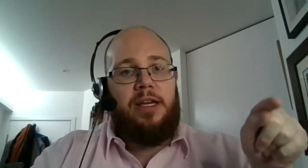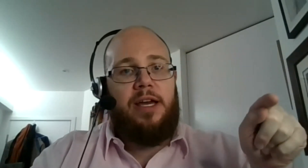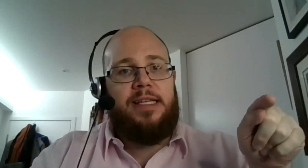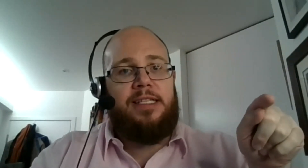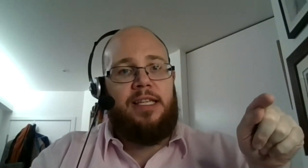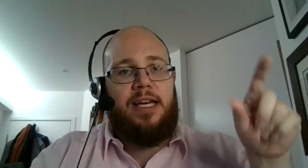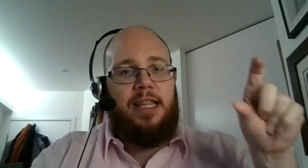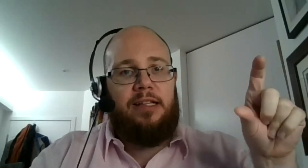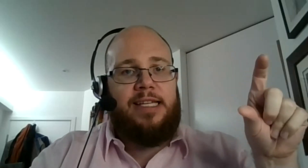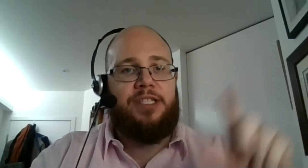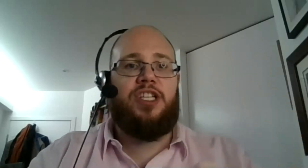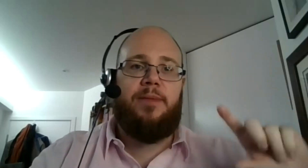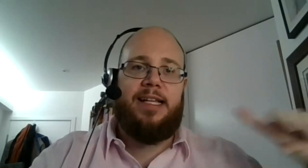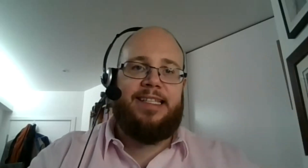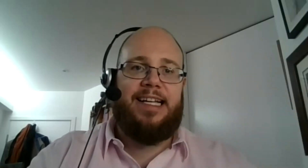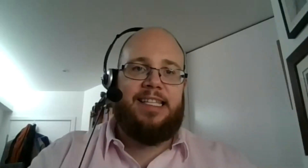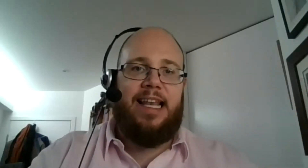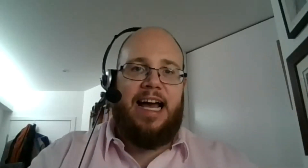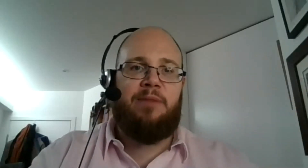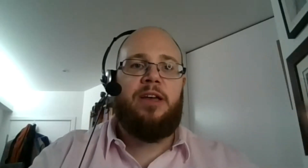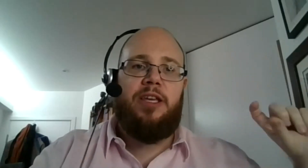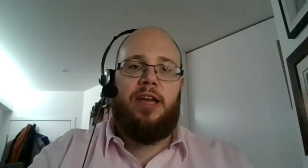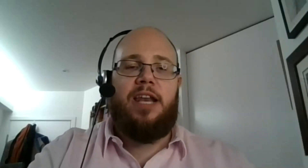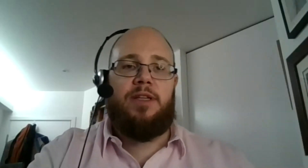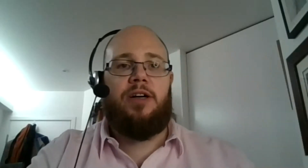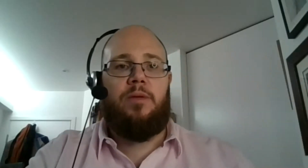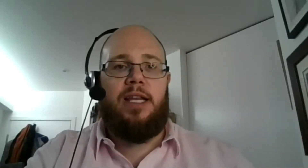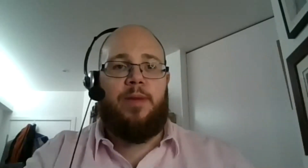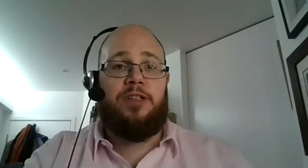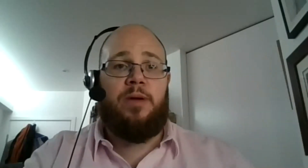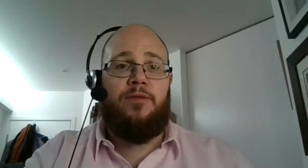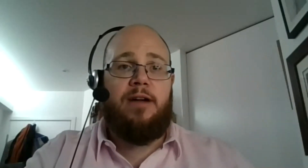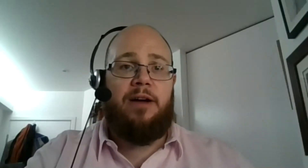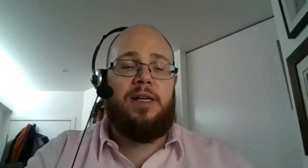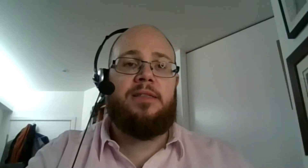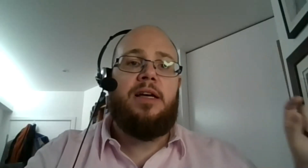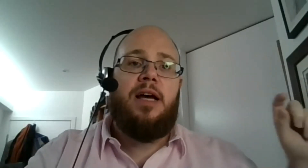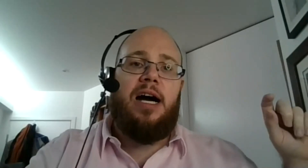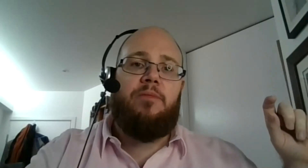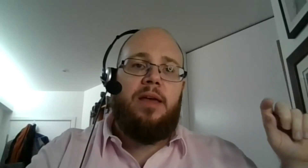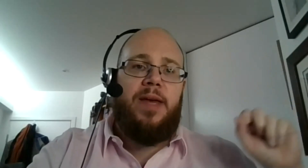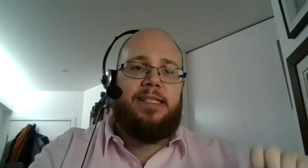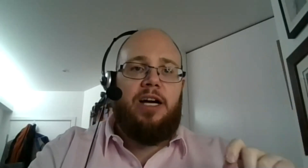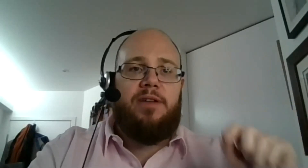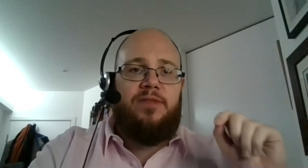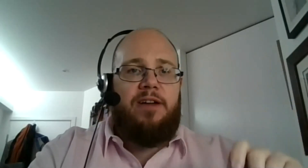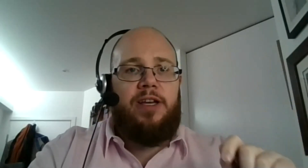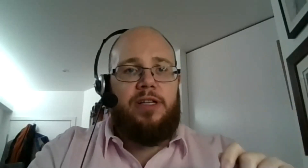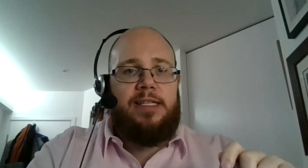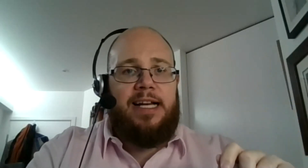goes into the little test tube, gets sent to the lab. You get a result within about 24 hours. PCR is very good at